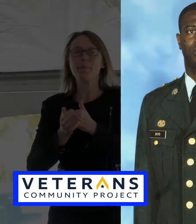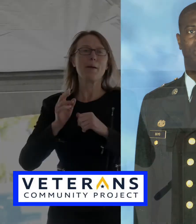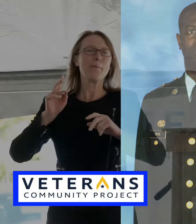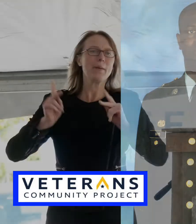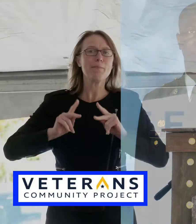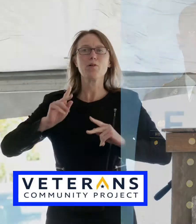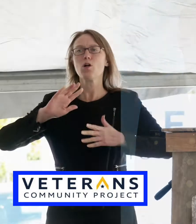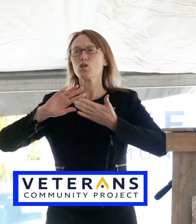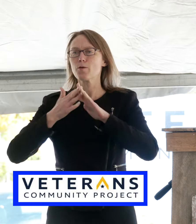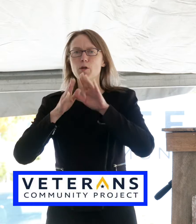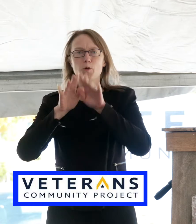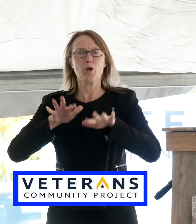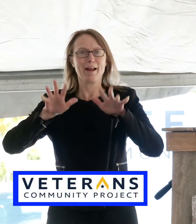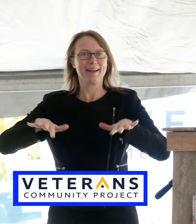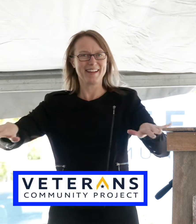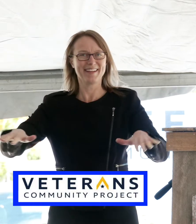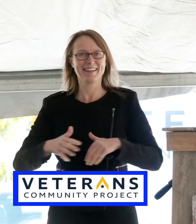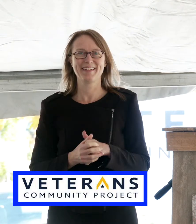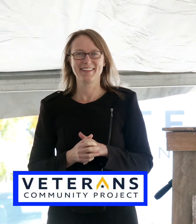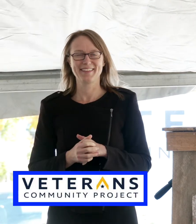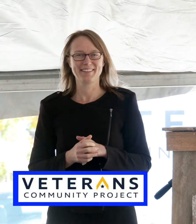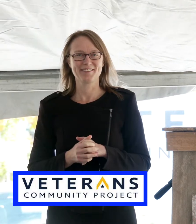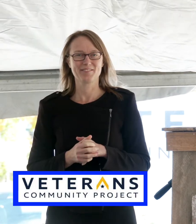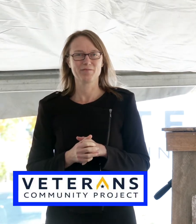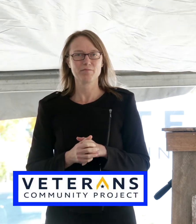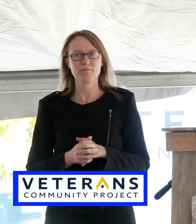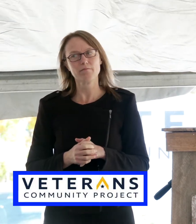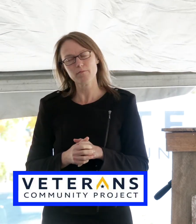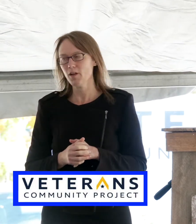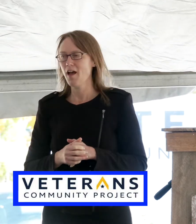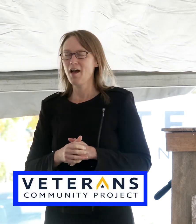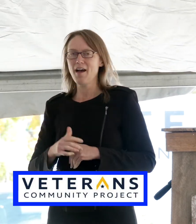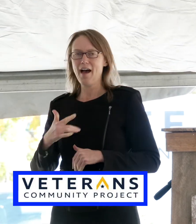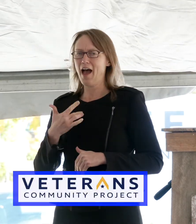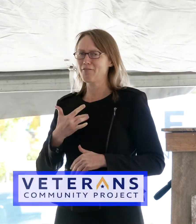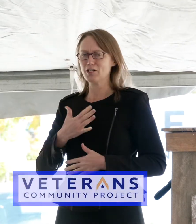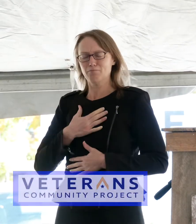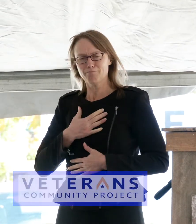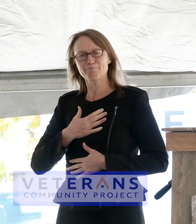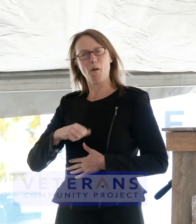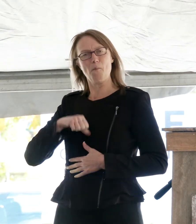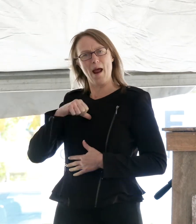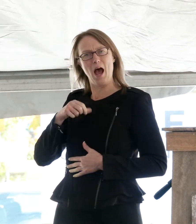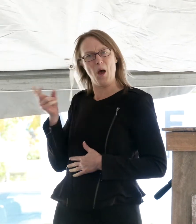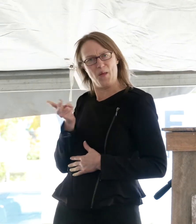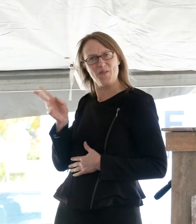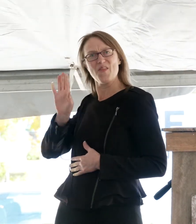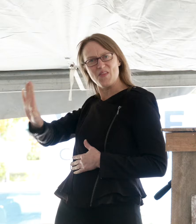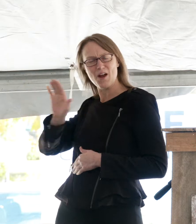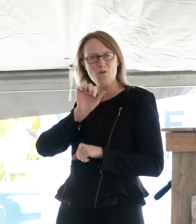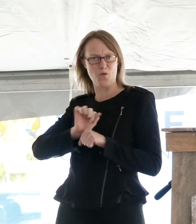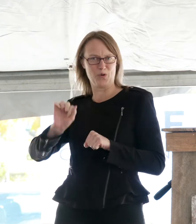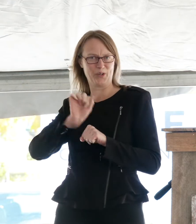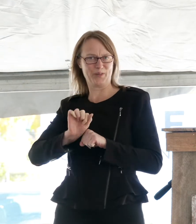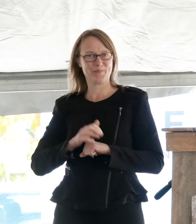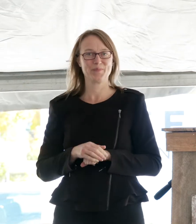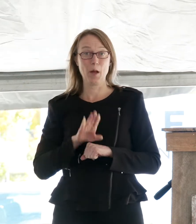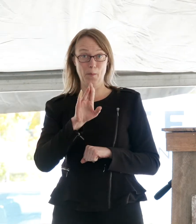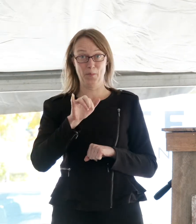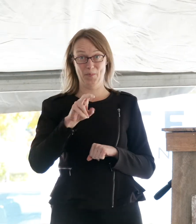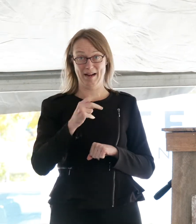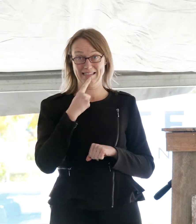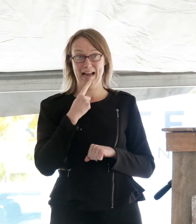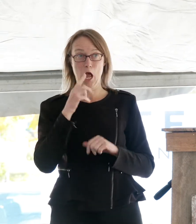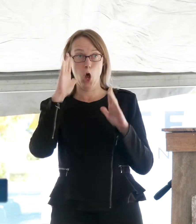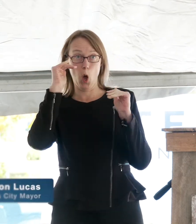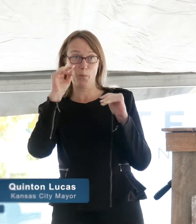I am so proud of the work that they've done. And you know, Brian said something that usually would get a mayor a little off. He said, I hope the Veterans Community Project in